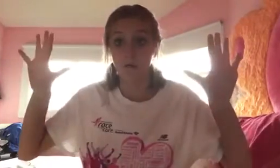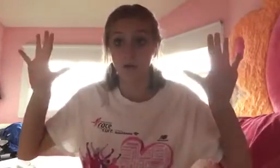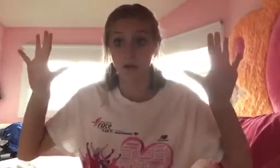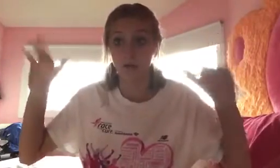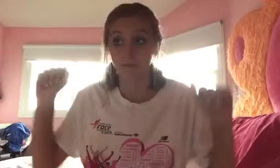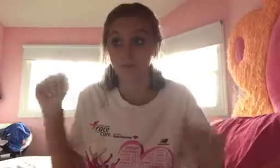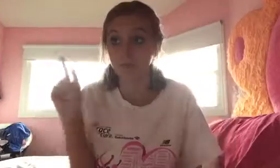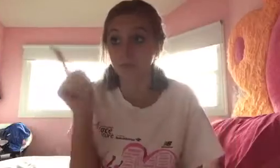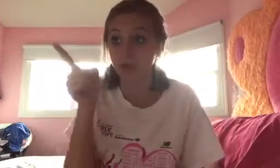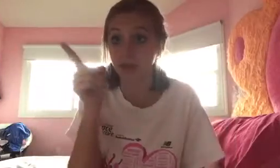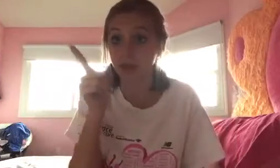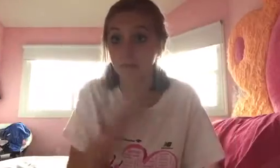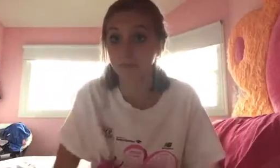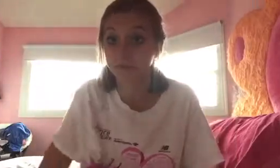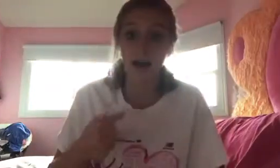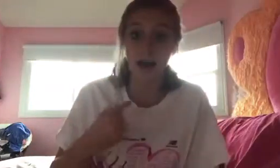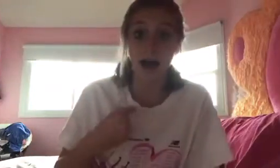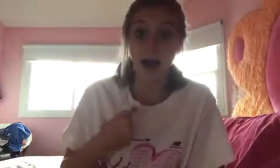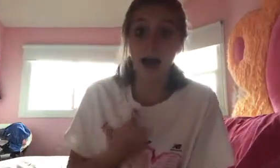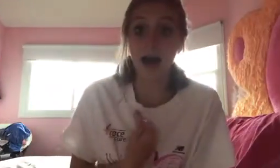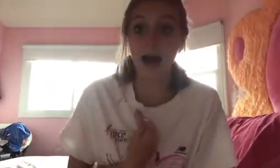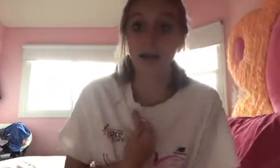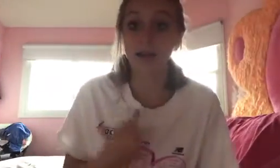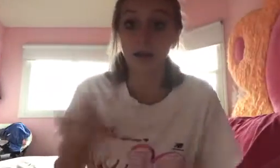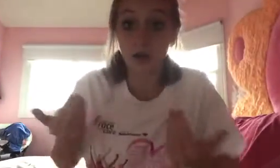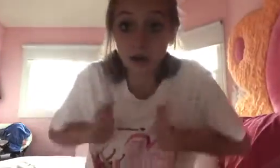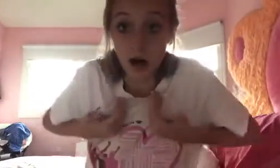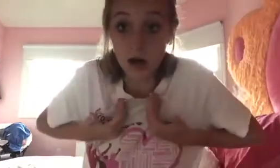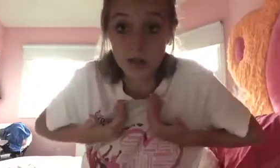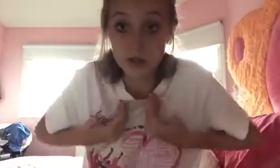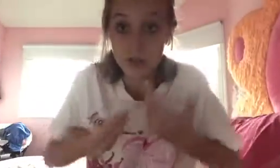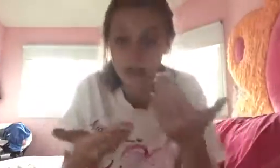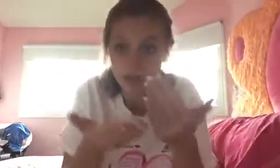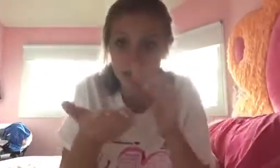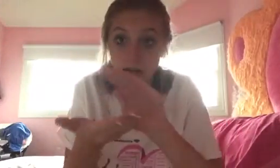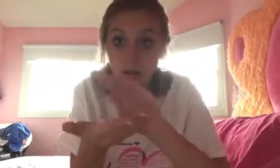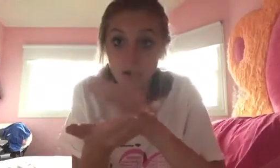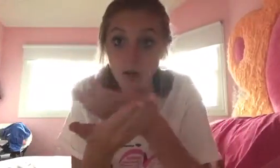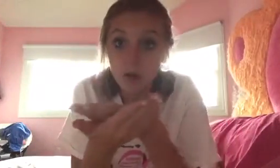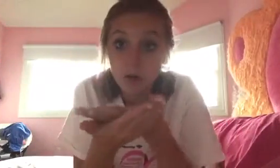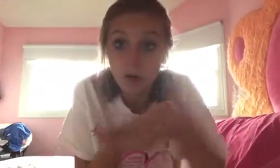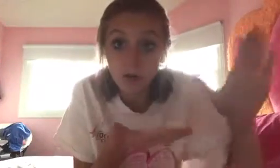over him. I got, and then new.